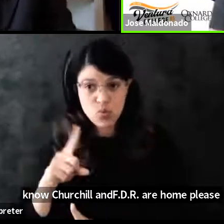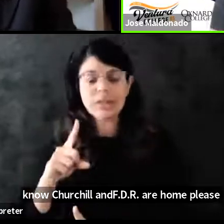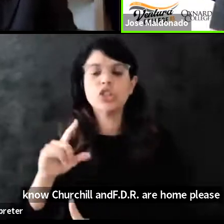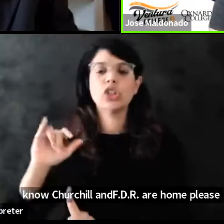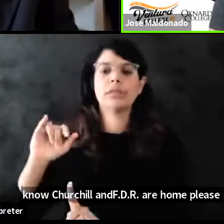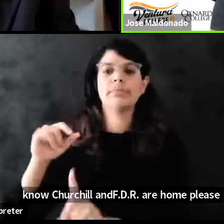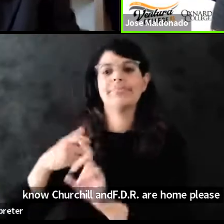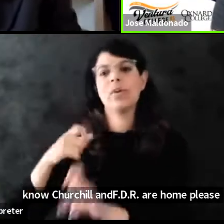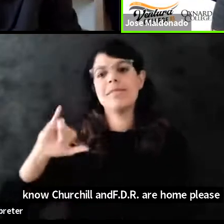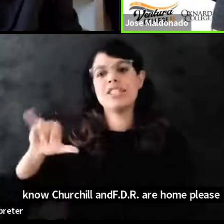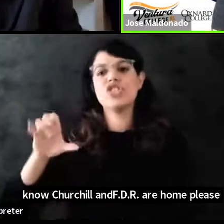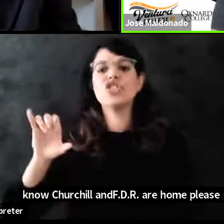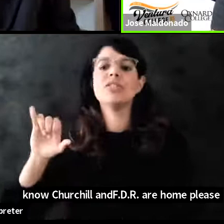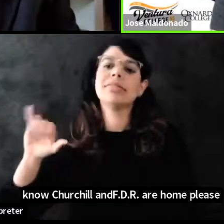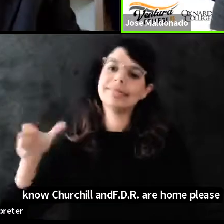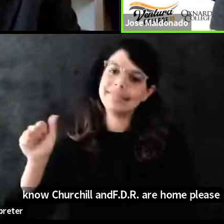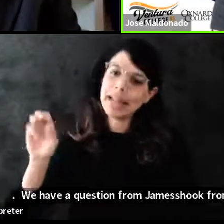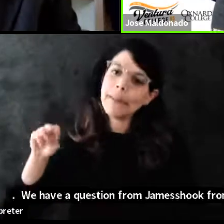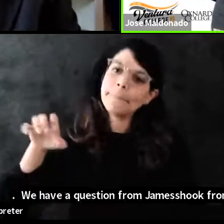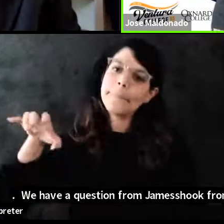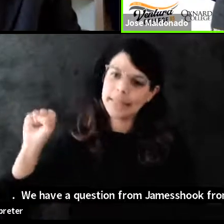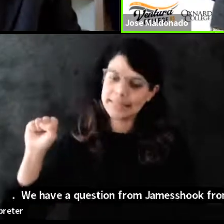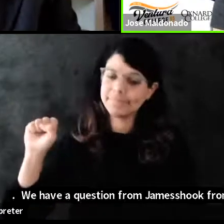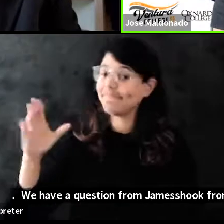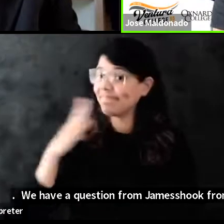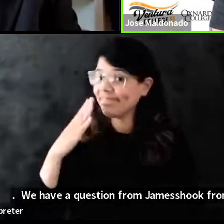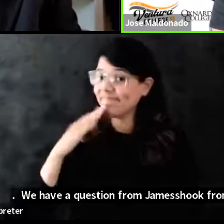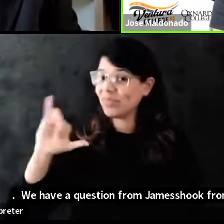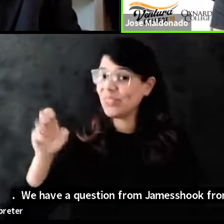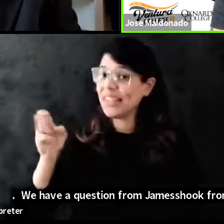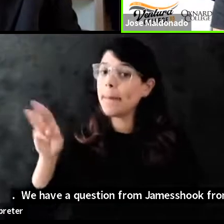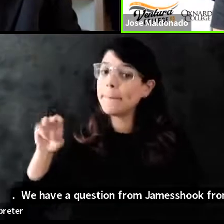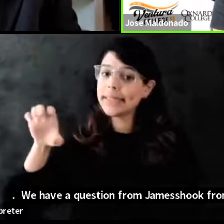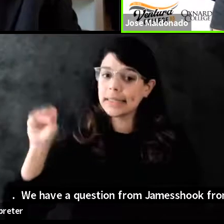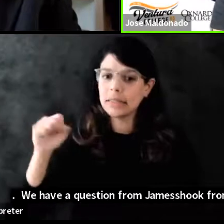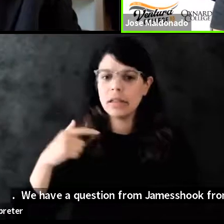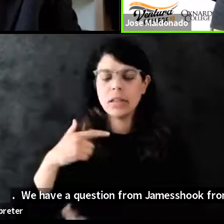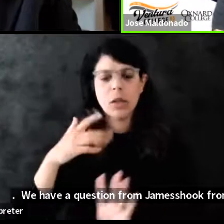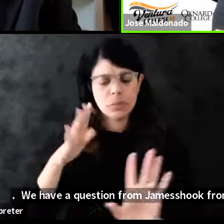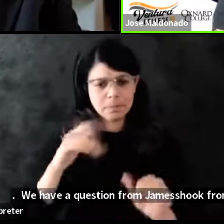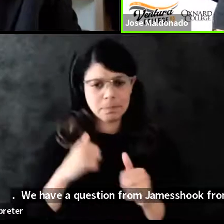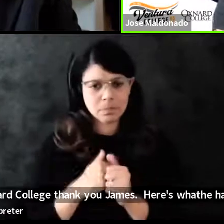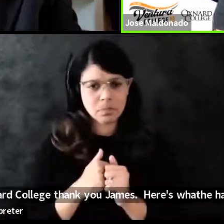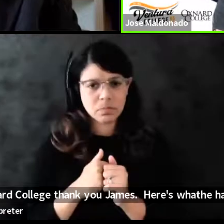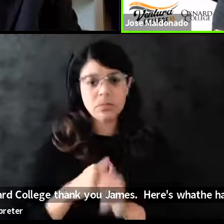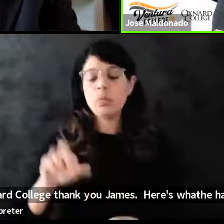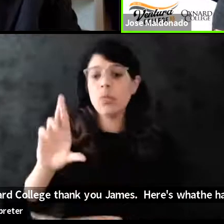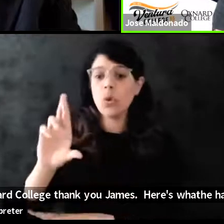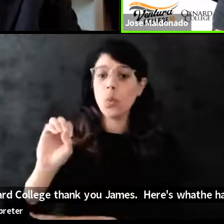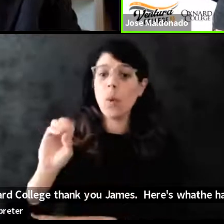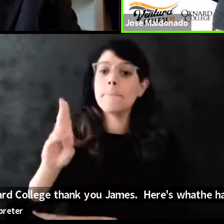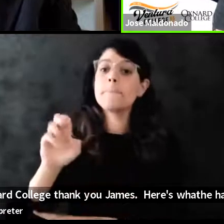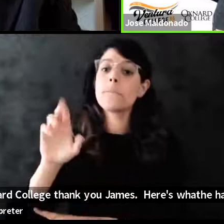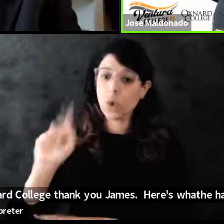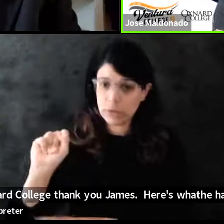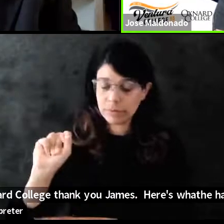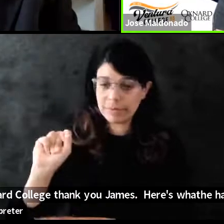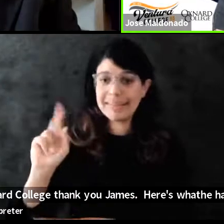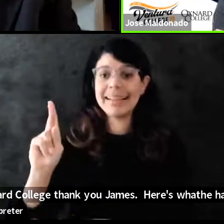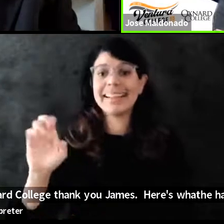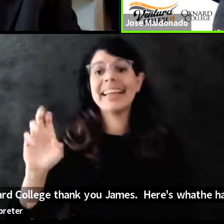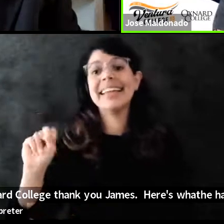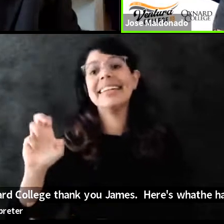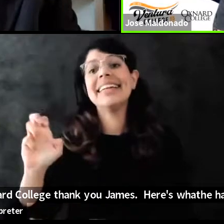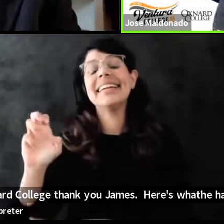So here's what he has to ask. I understand Robert Kennedy visited with the organizers of the 68 walkouts, and